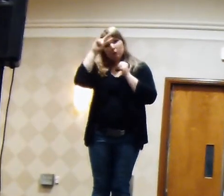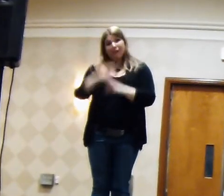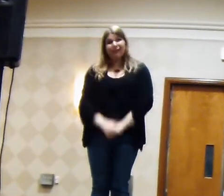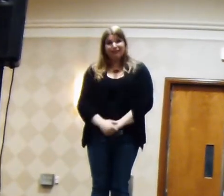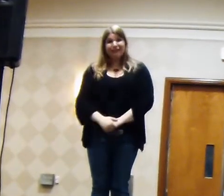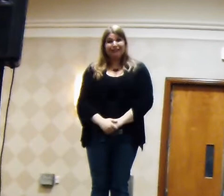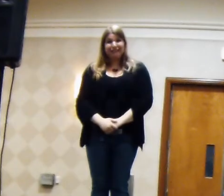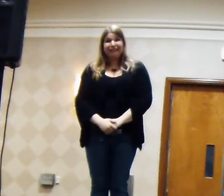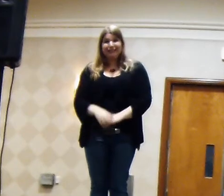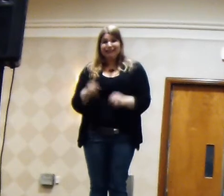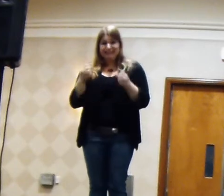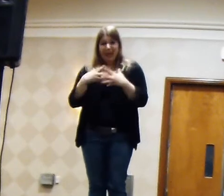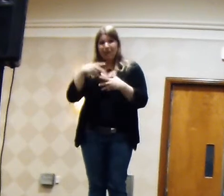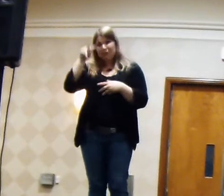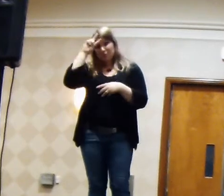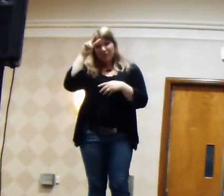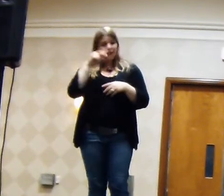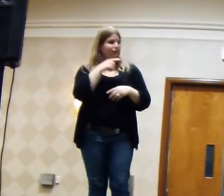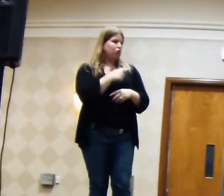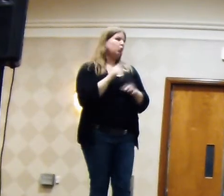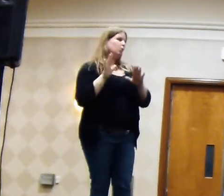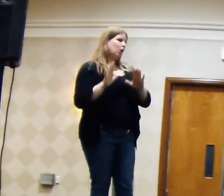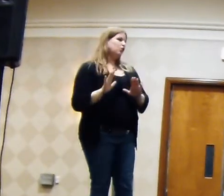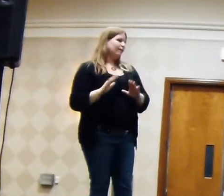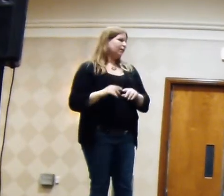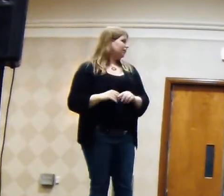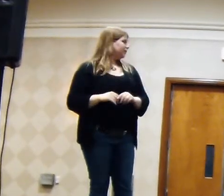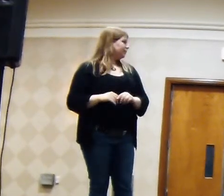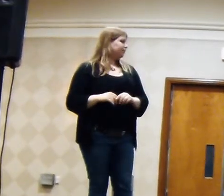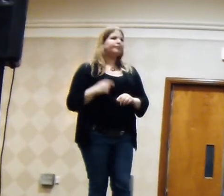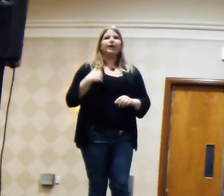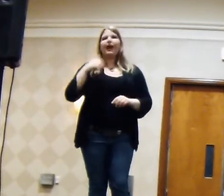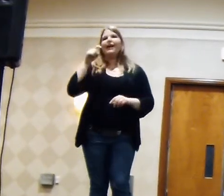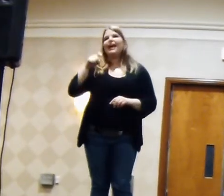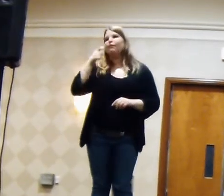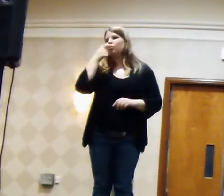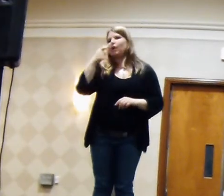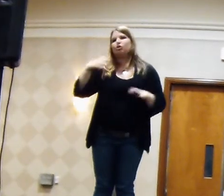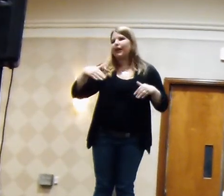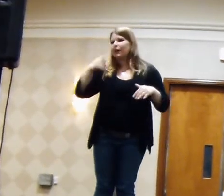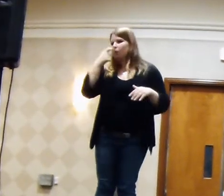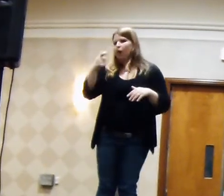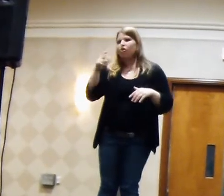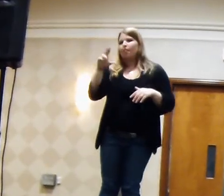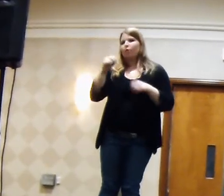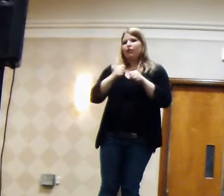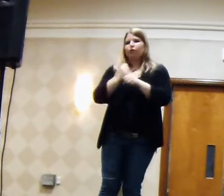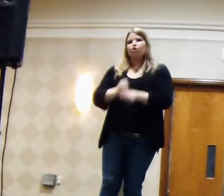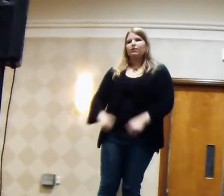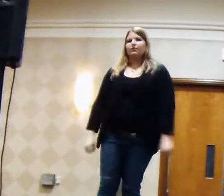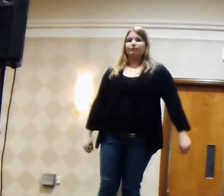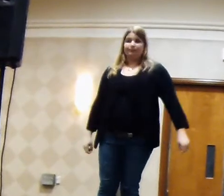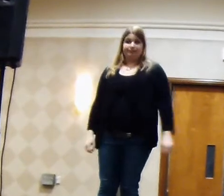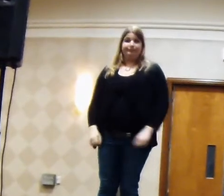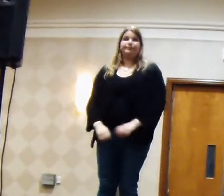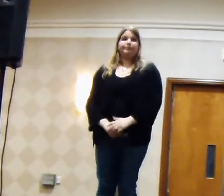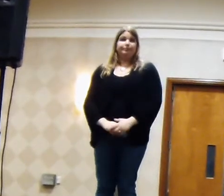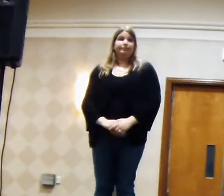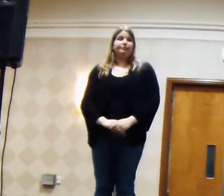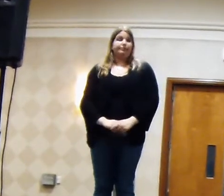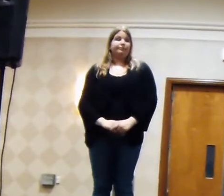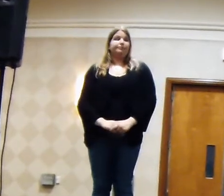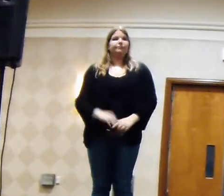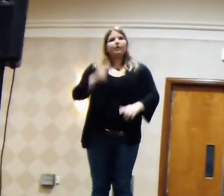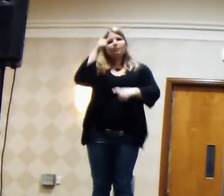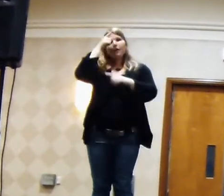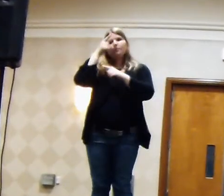stupid and scary. You were great in it, so. But I have to see it. Literally haven't seen it in 30 years. My brother